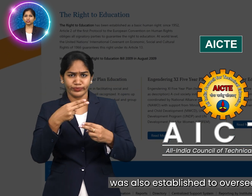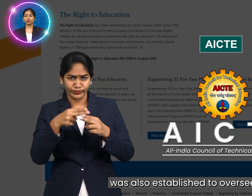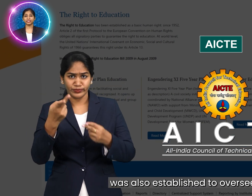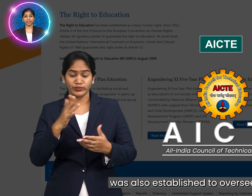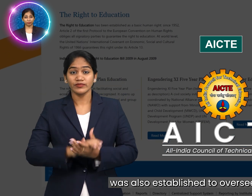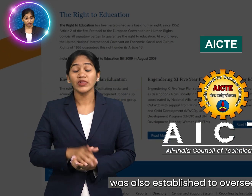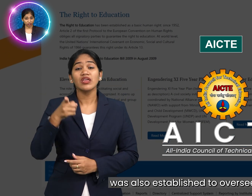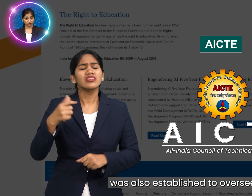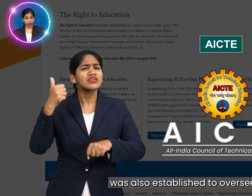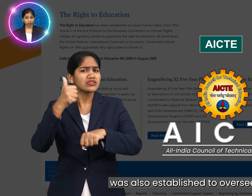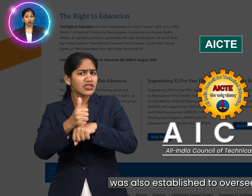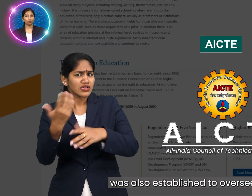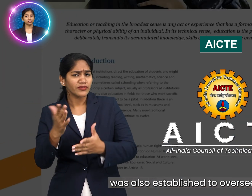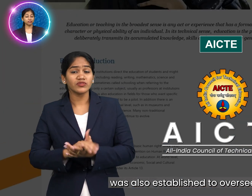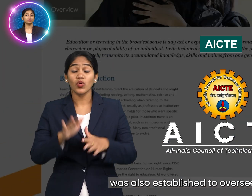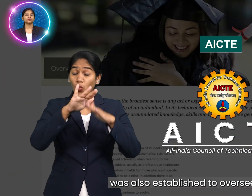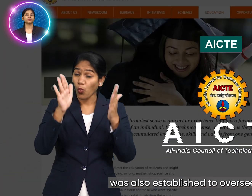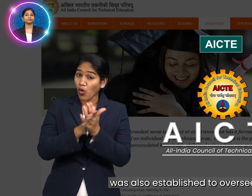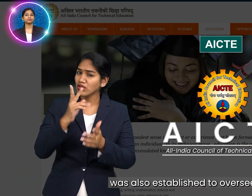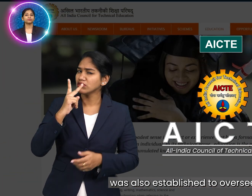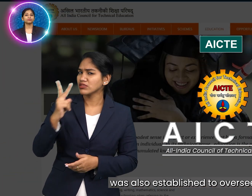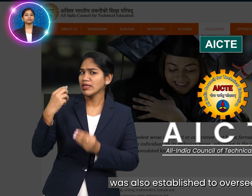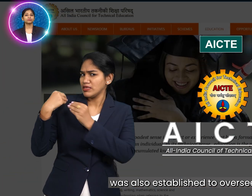was also established to oversee